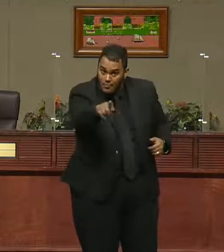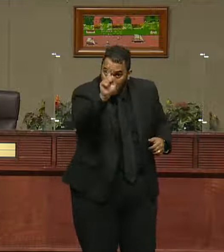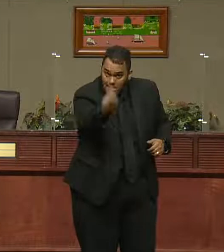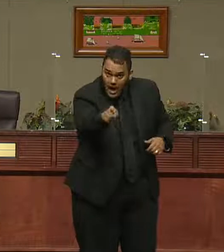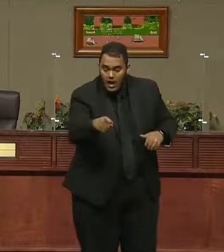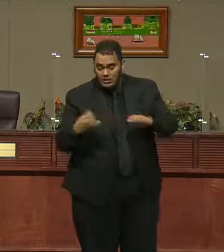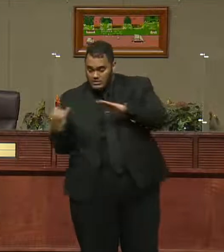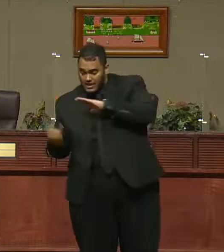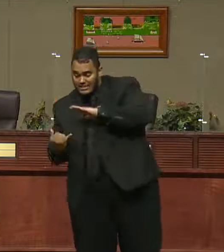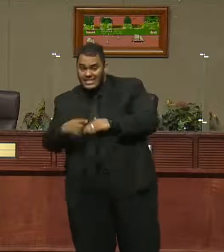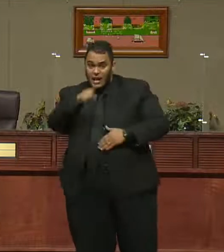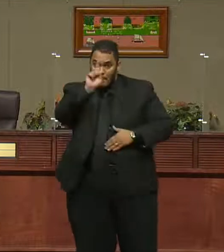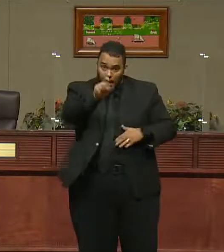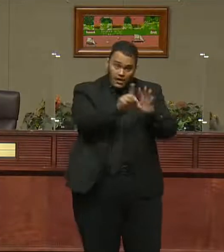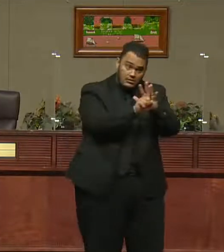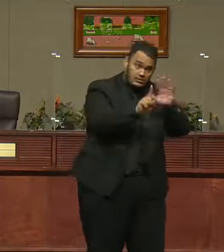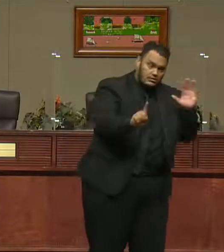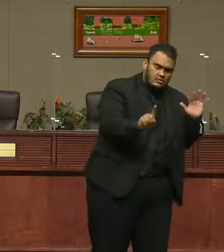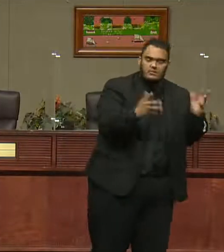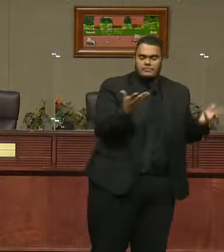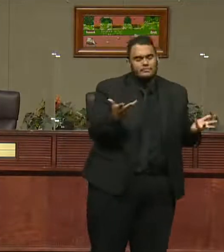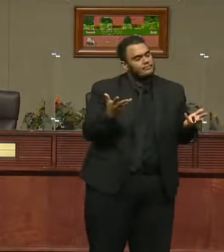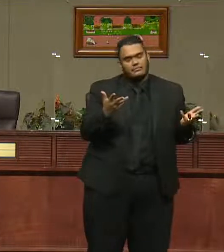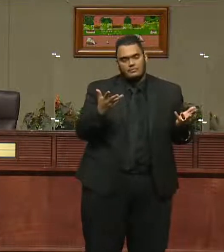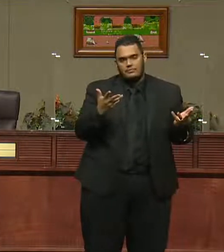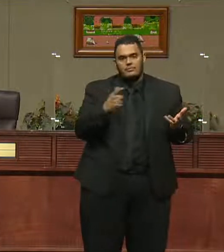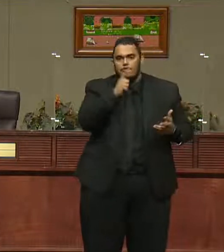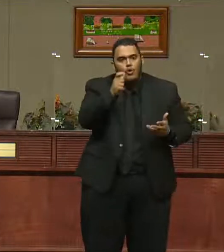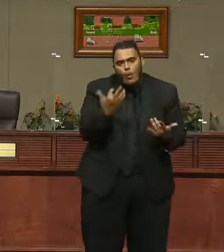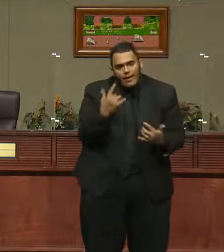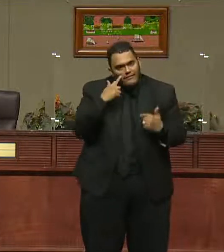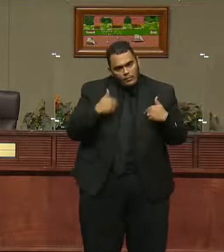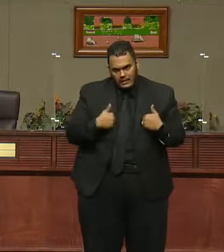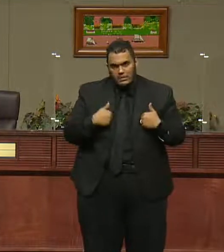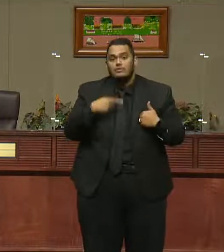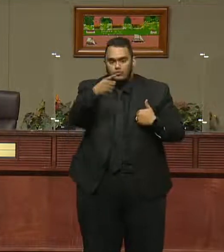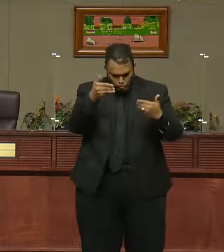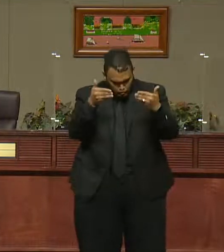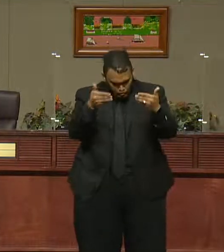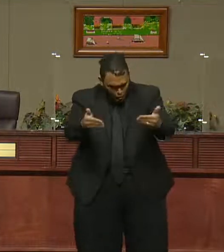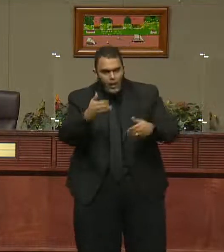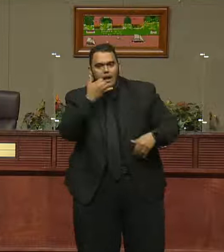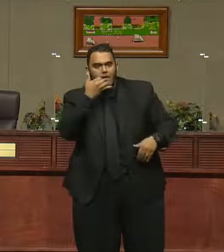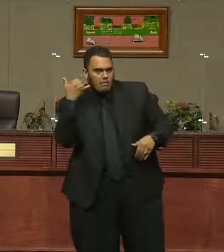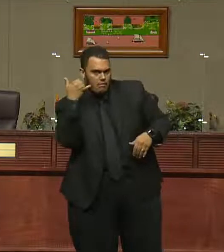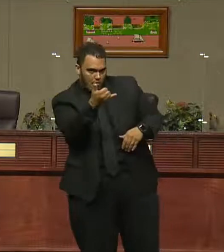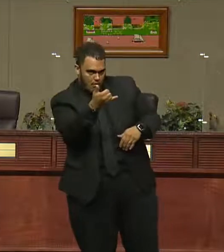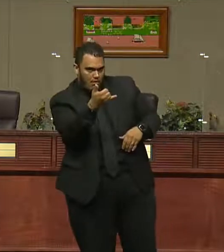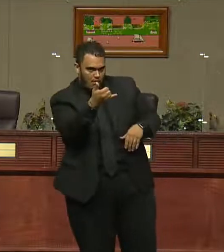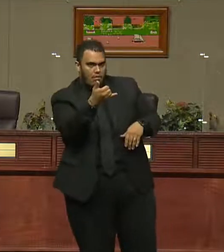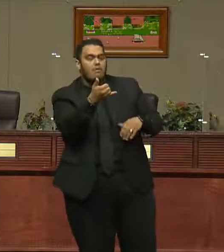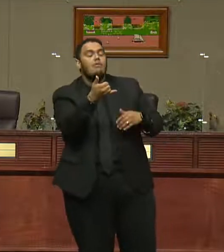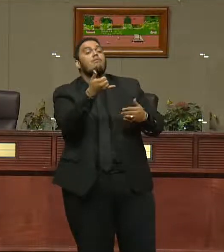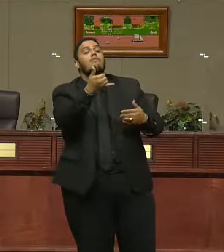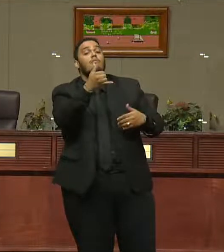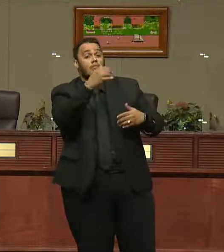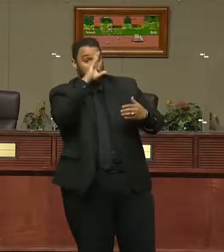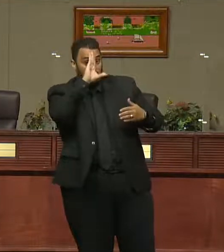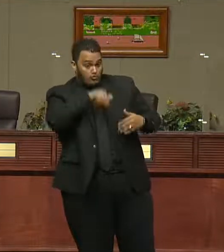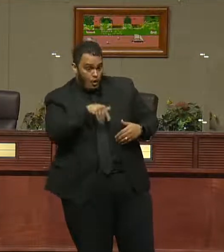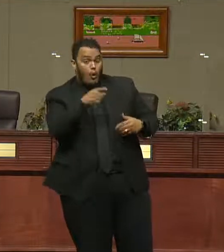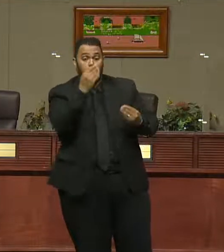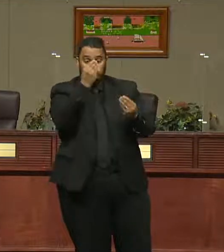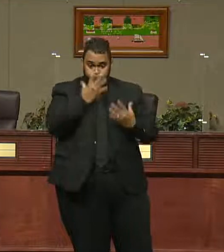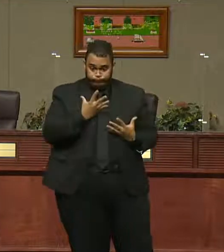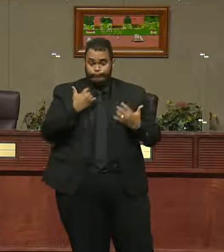have a positive test and that you know you are COVID positive, that you should isolate for 10 days from the date of your positive